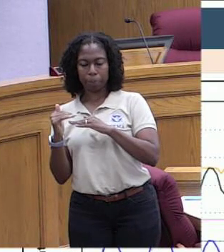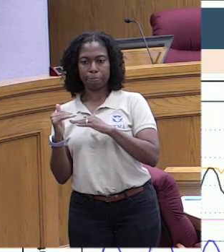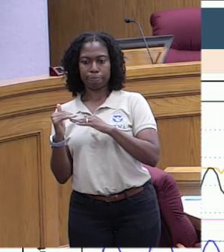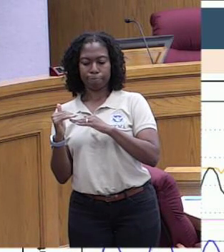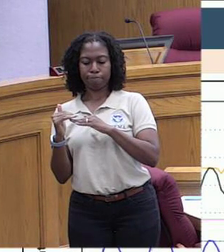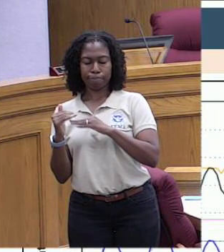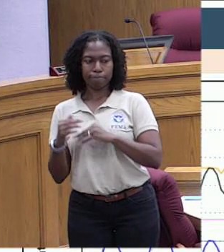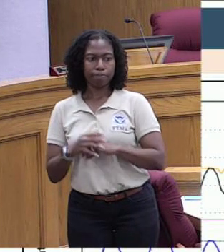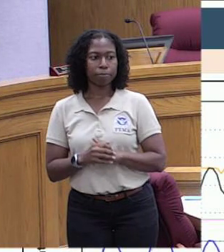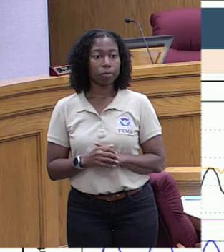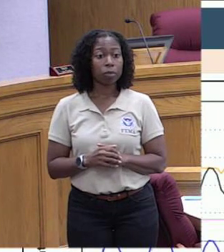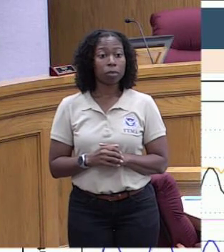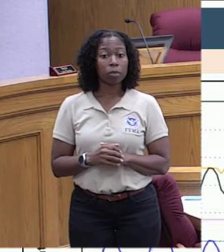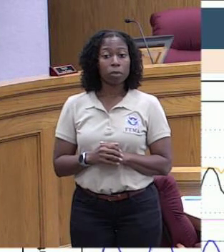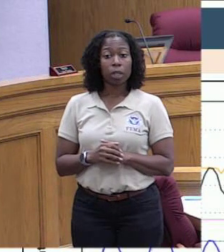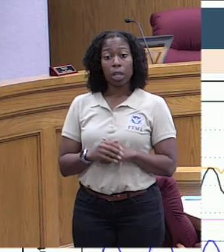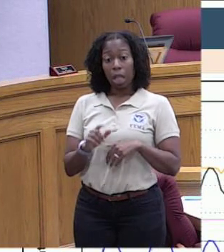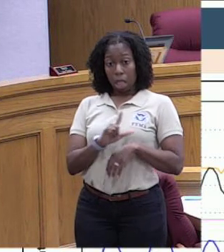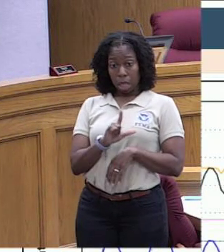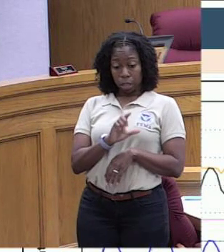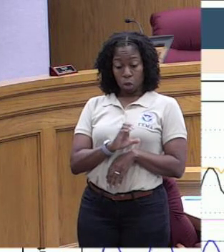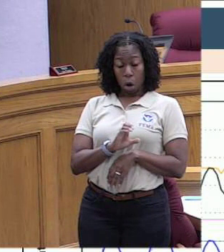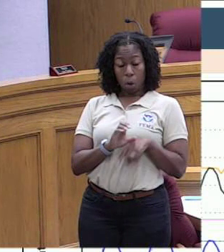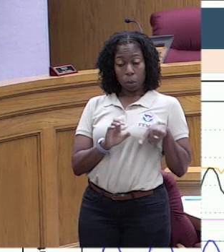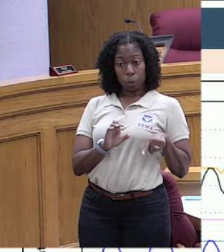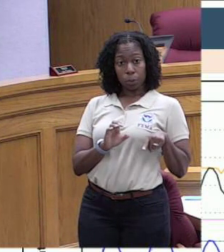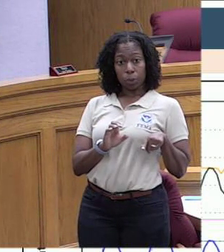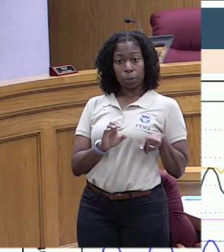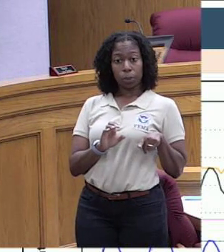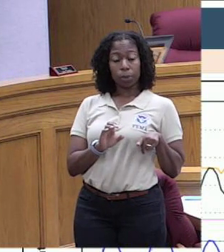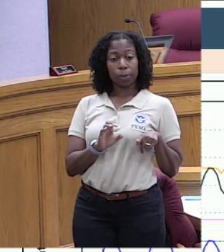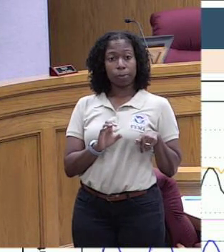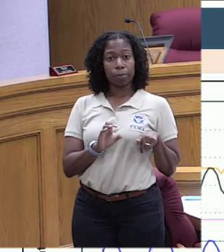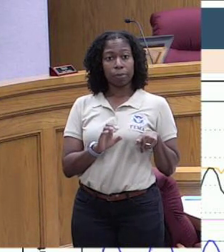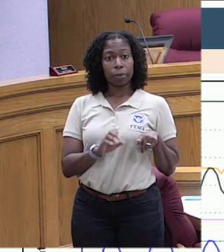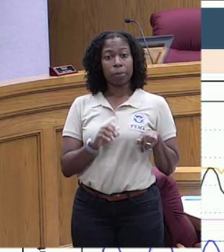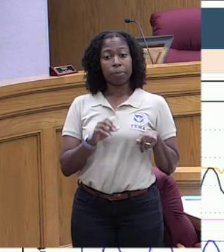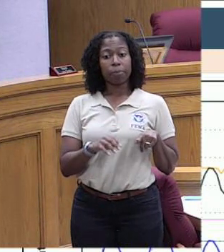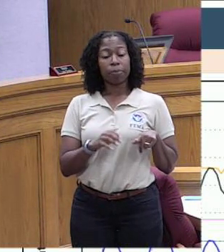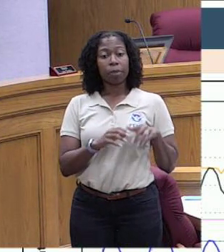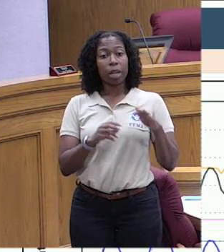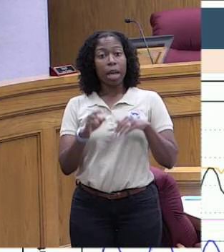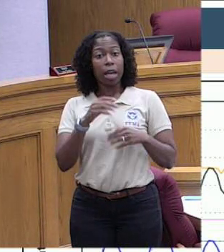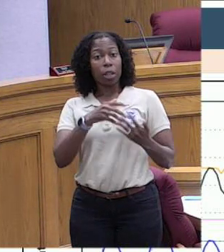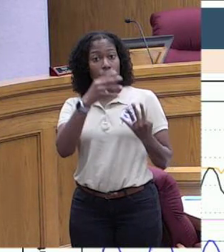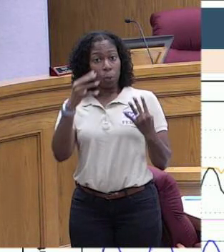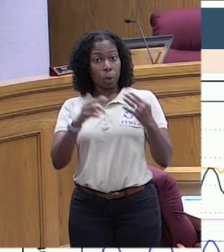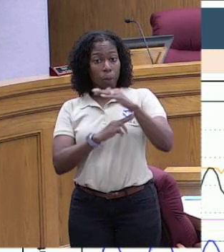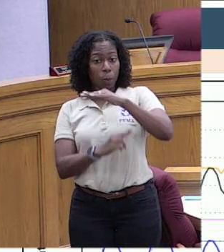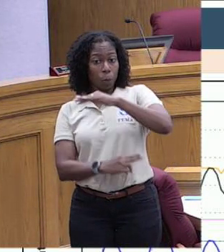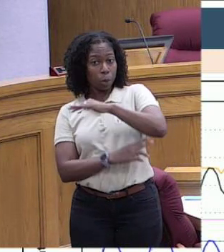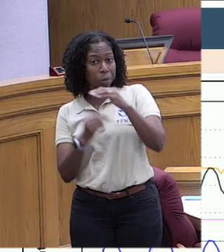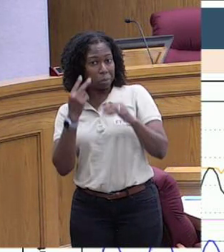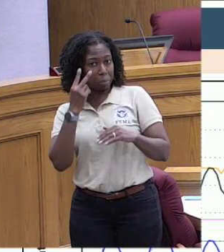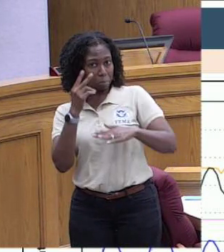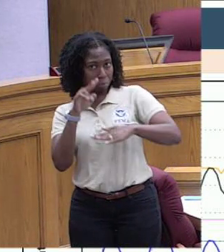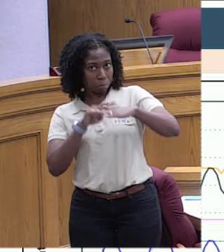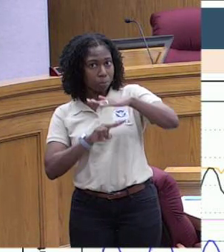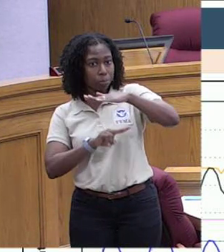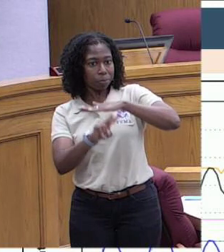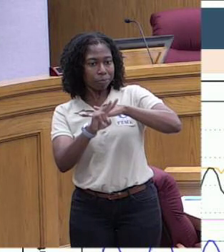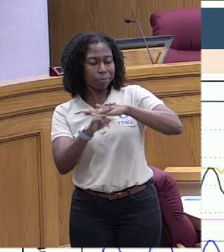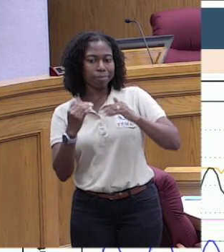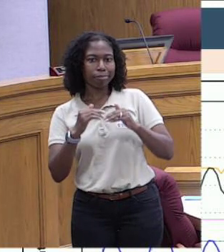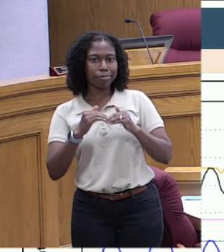And once again, inland in Lake Charles, similar to the situation over there at Rainbow Bridge, you can see that the forecast here actually goes